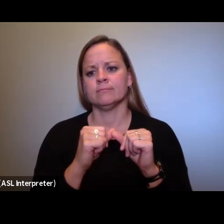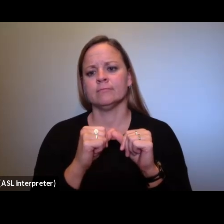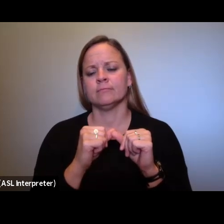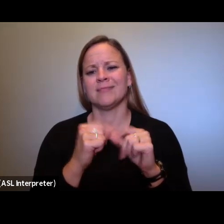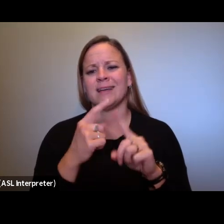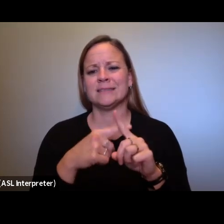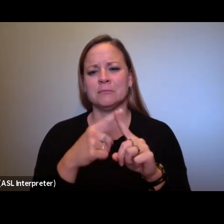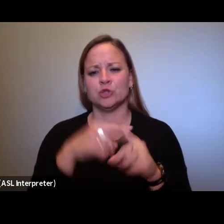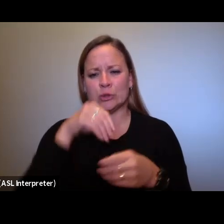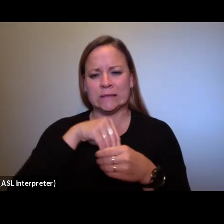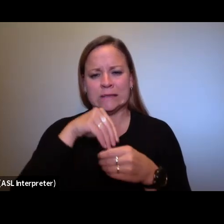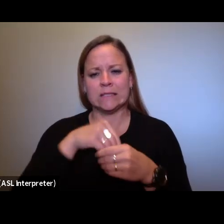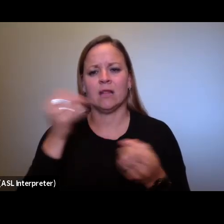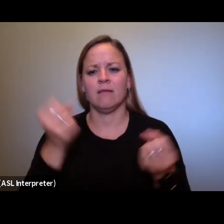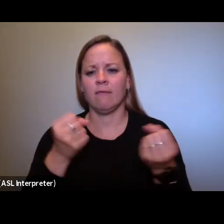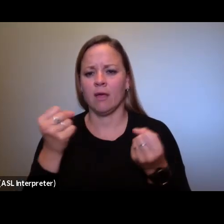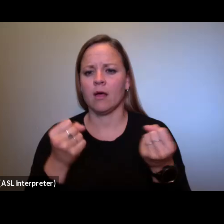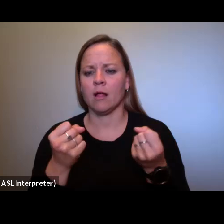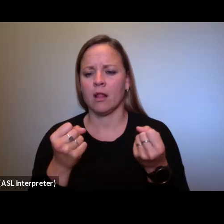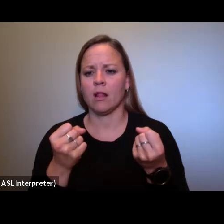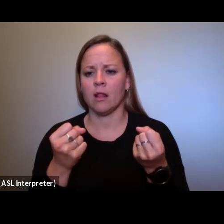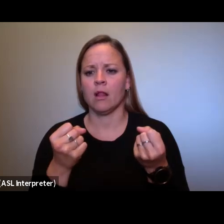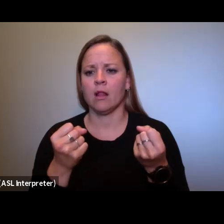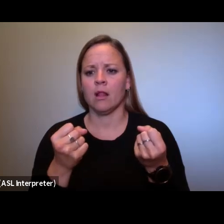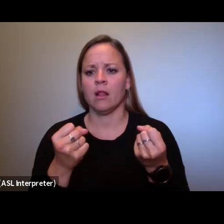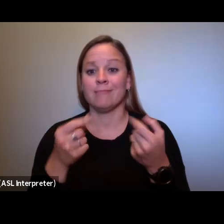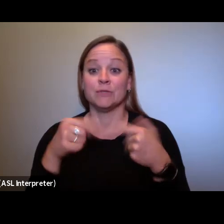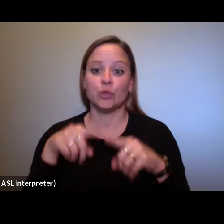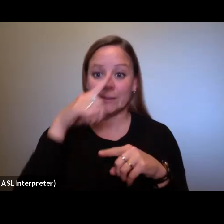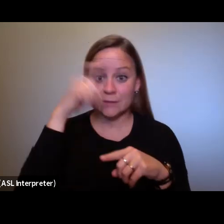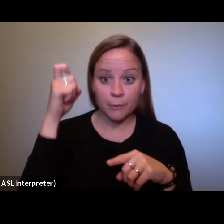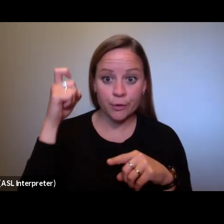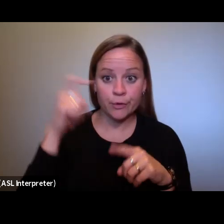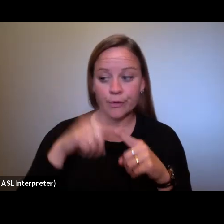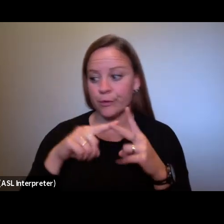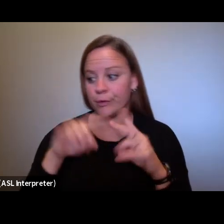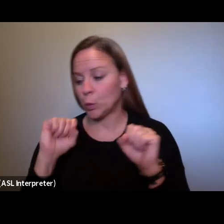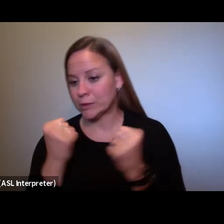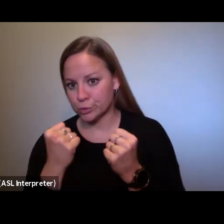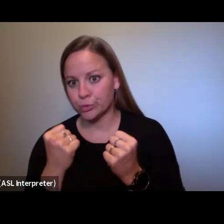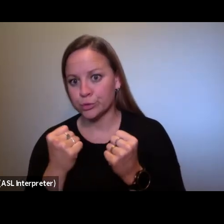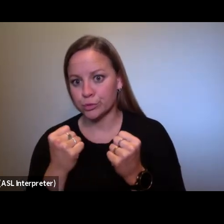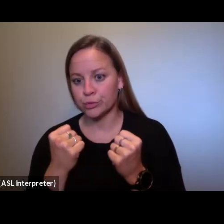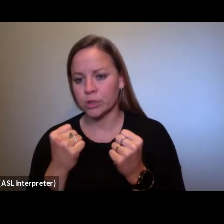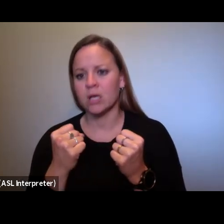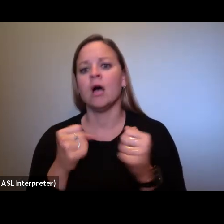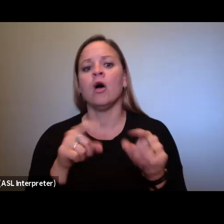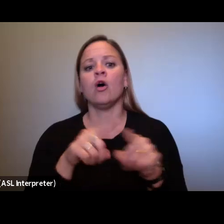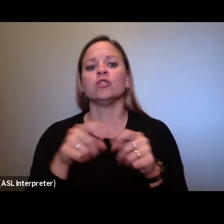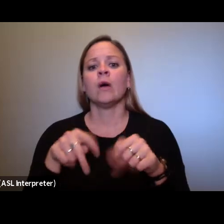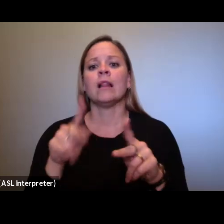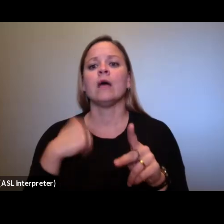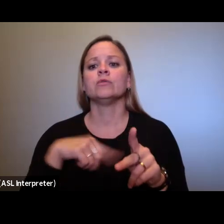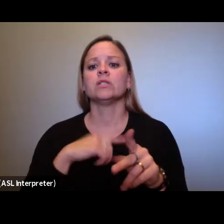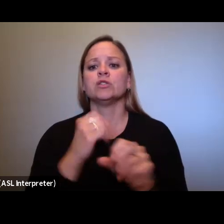climate inside the vehicle during the summertime and the winter time. And it also allows us to